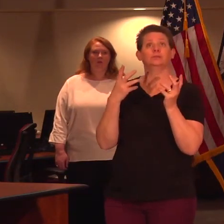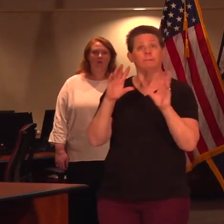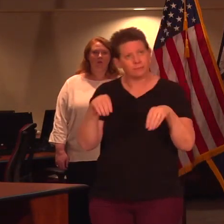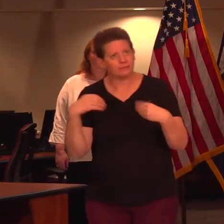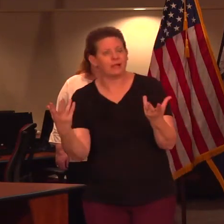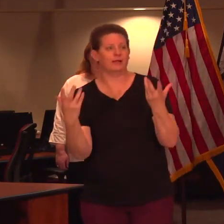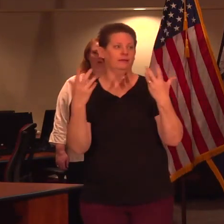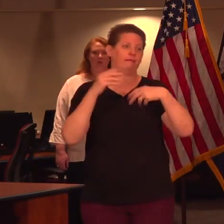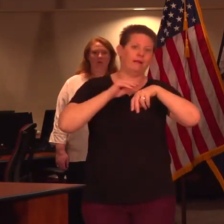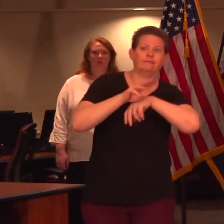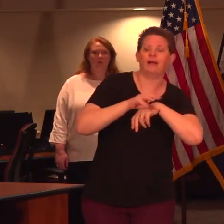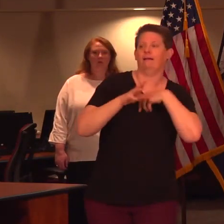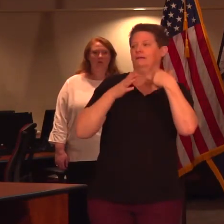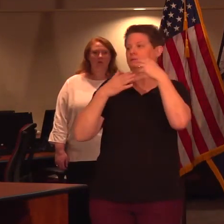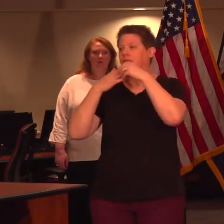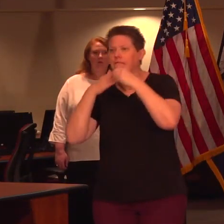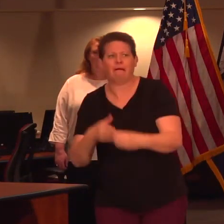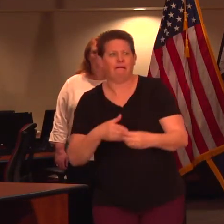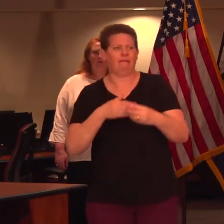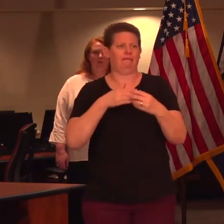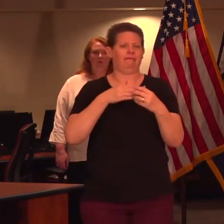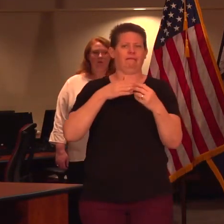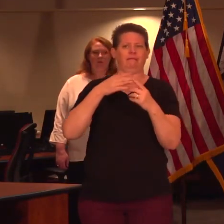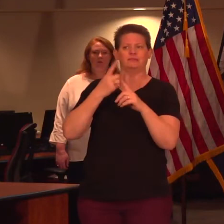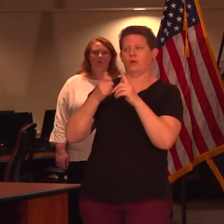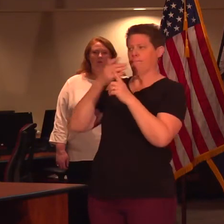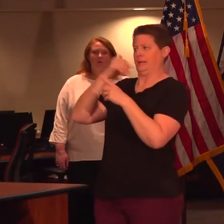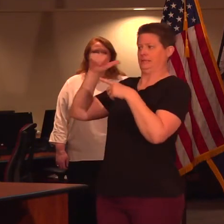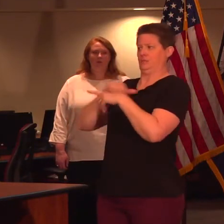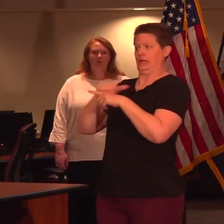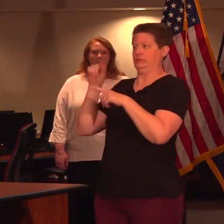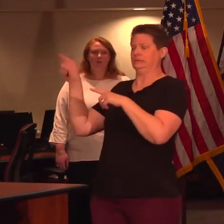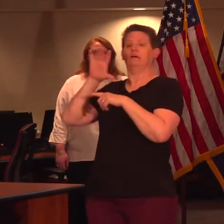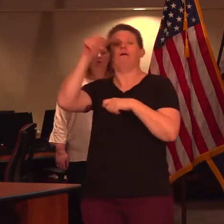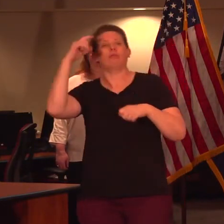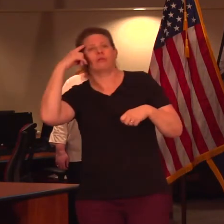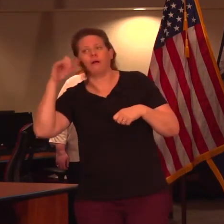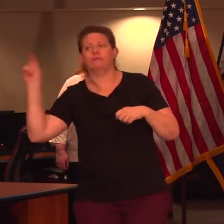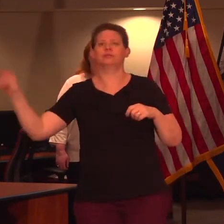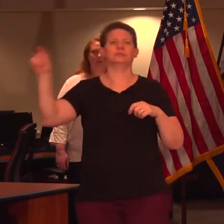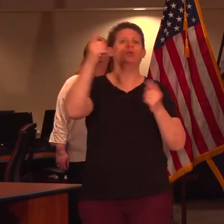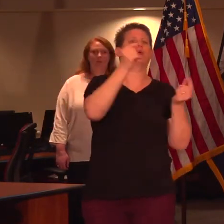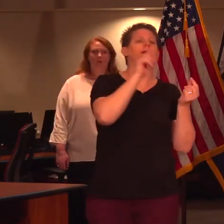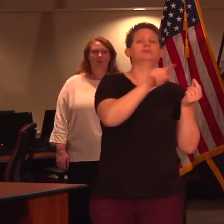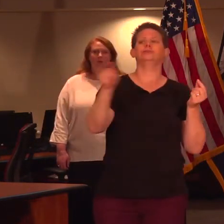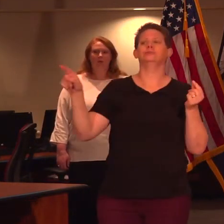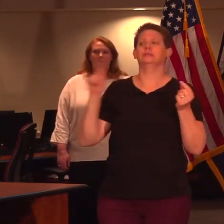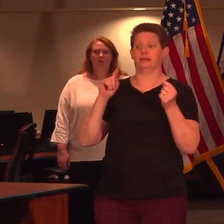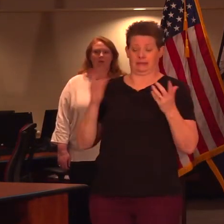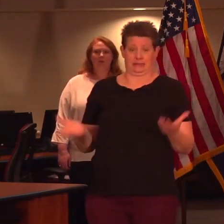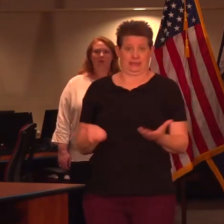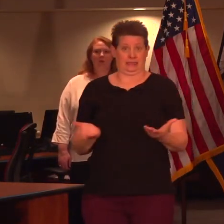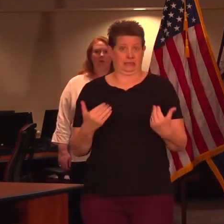information, guidance, not only from best practices and things that other governors and local authorities are doing, and what our people